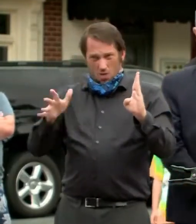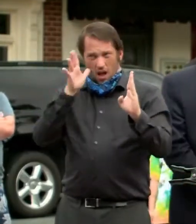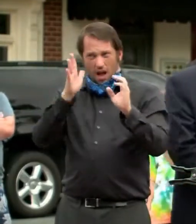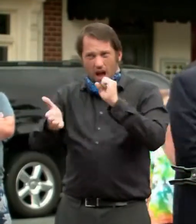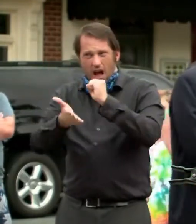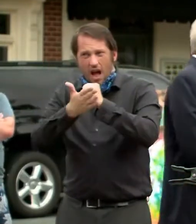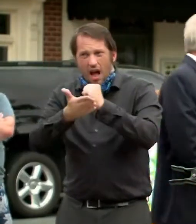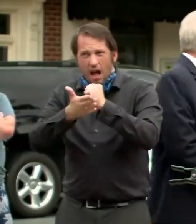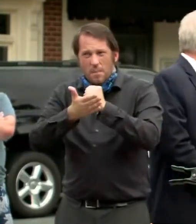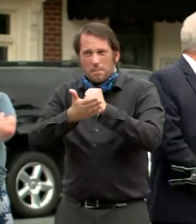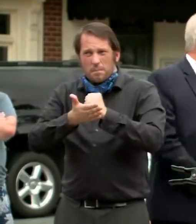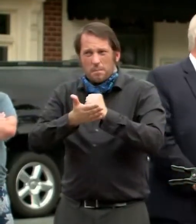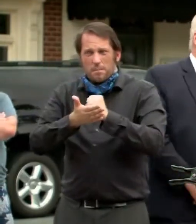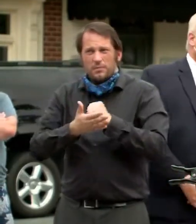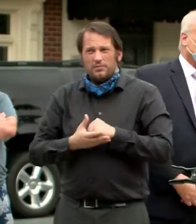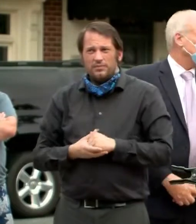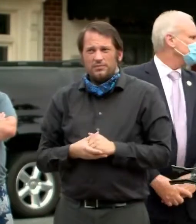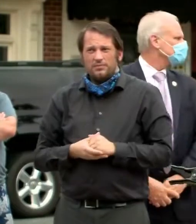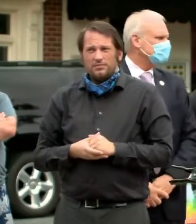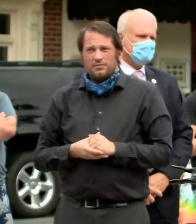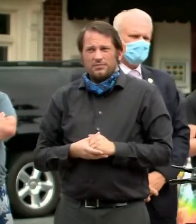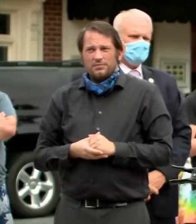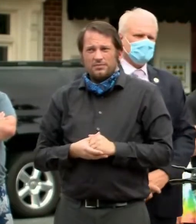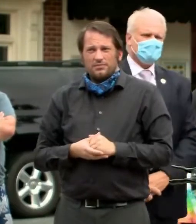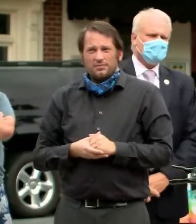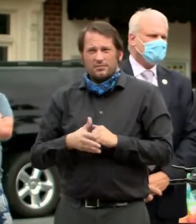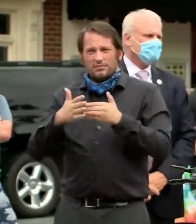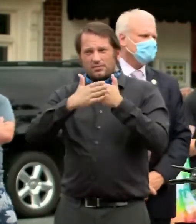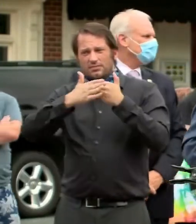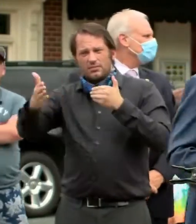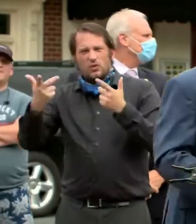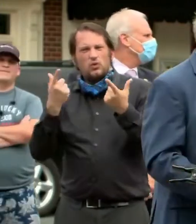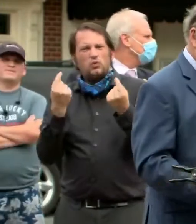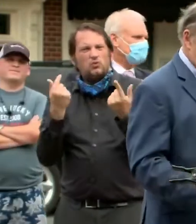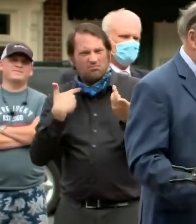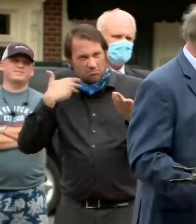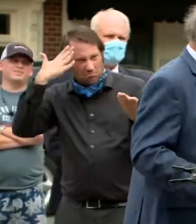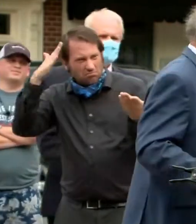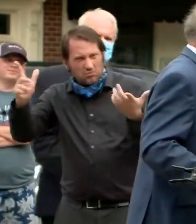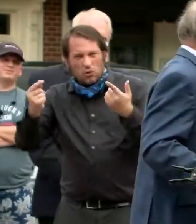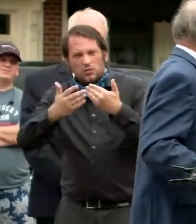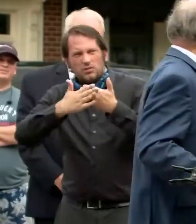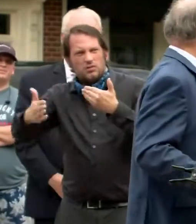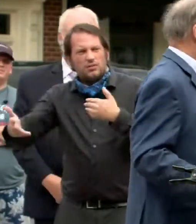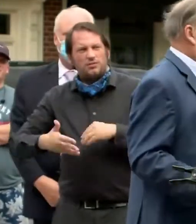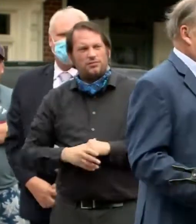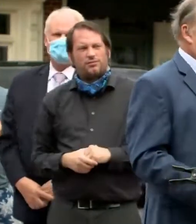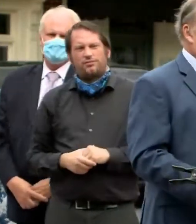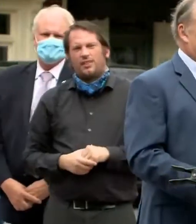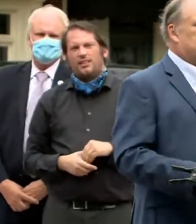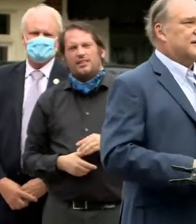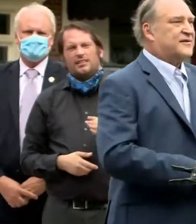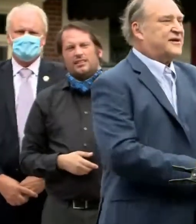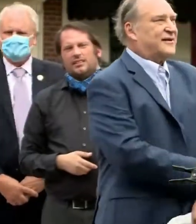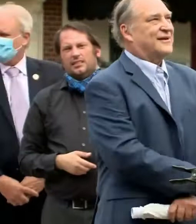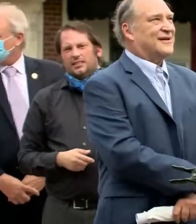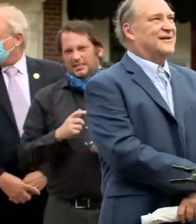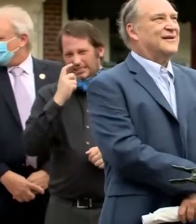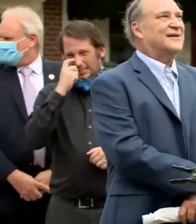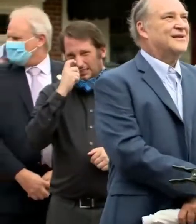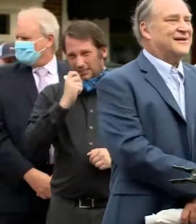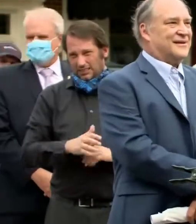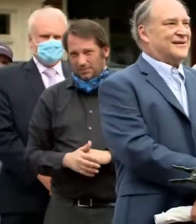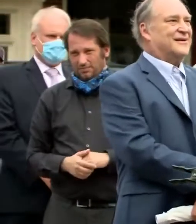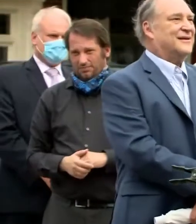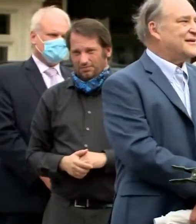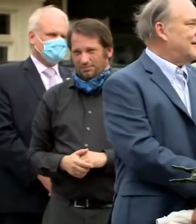fitness club, am I going to have my money? I have no idea. Yeah. That's, I'd like to know that. Excuse me, the Constitution has no phases. That's right.